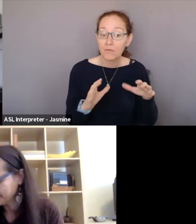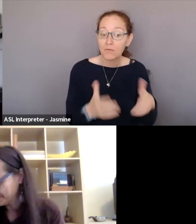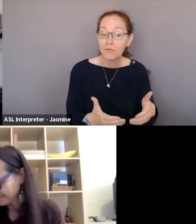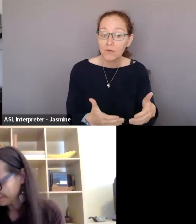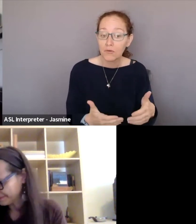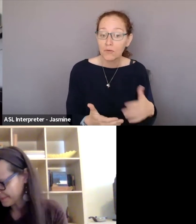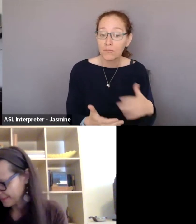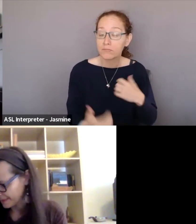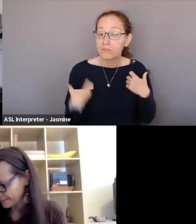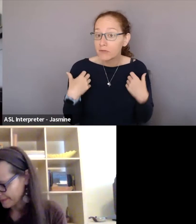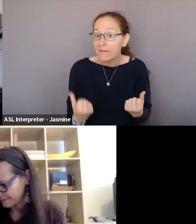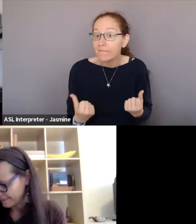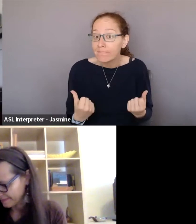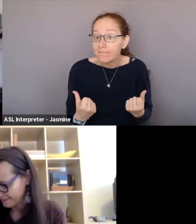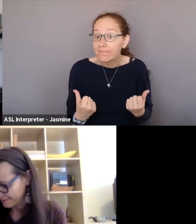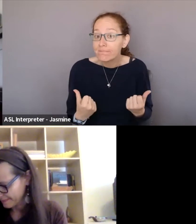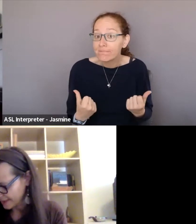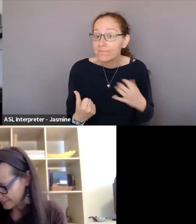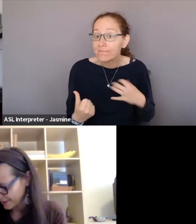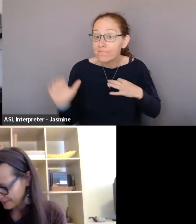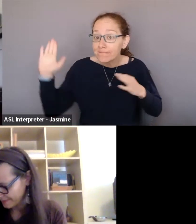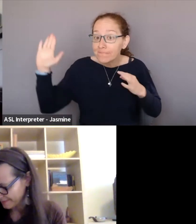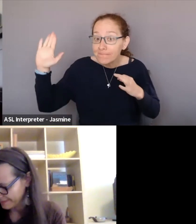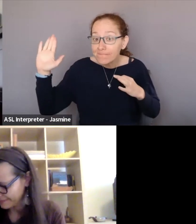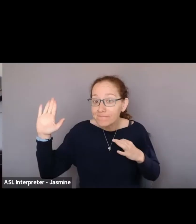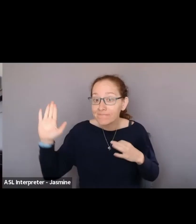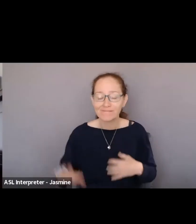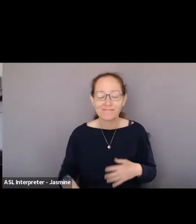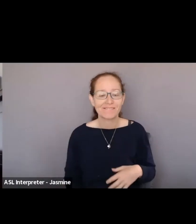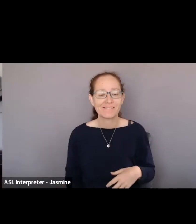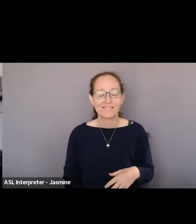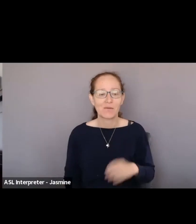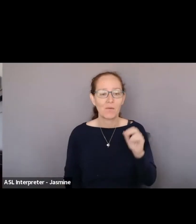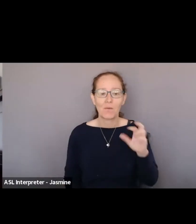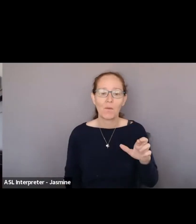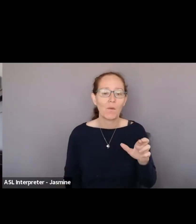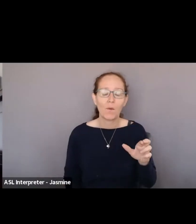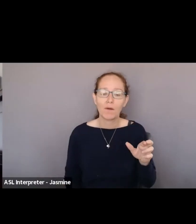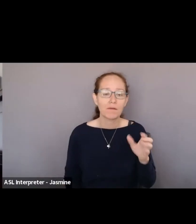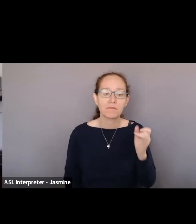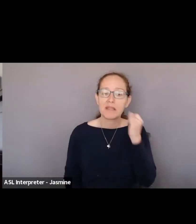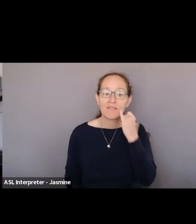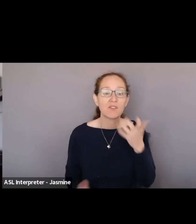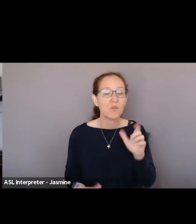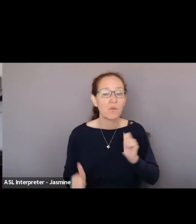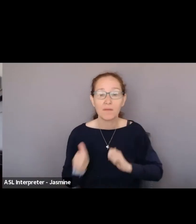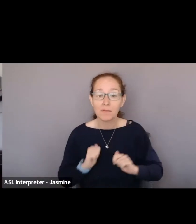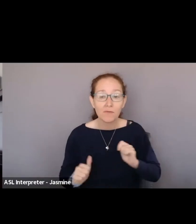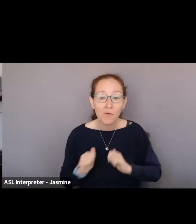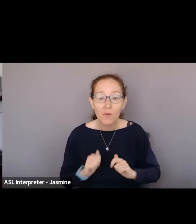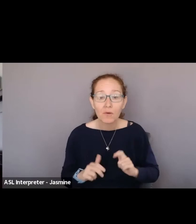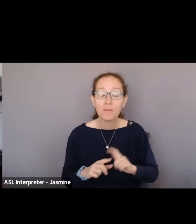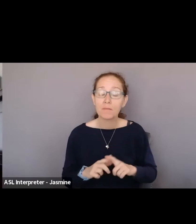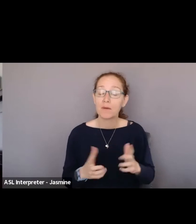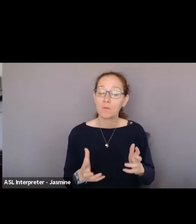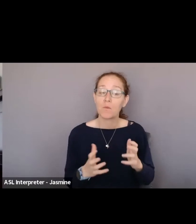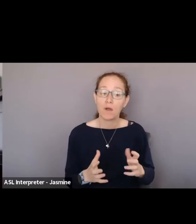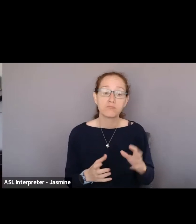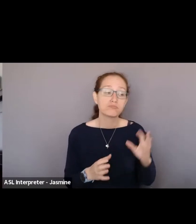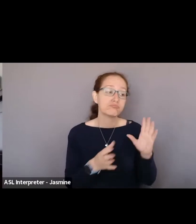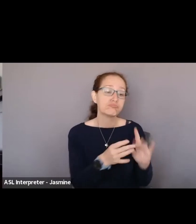group? And these could be, or if you want to just talk about what you were thinking of, if you didn't have enough time,